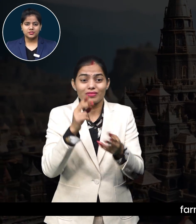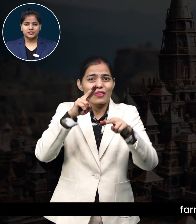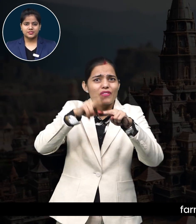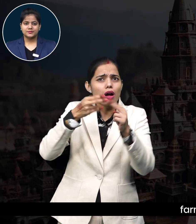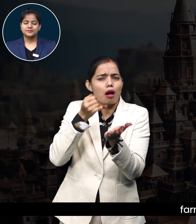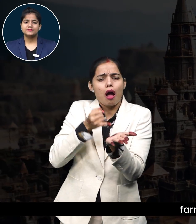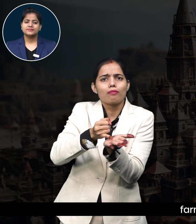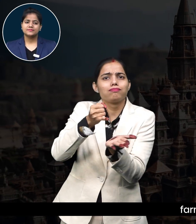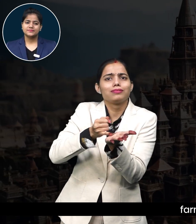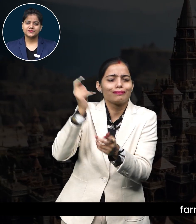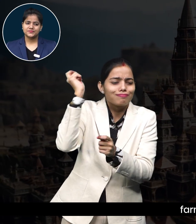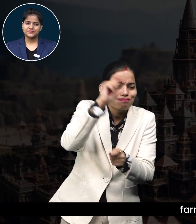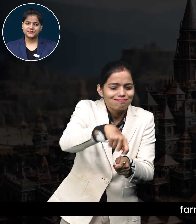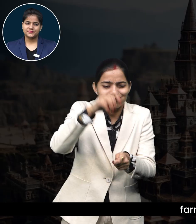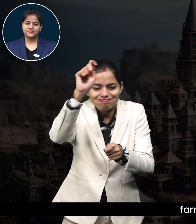farmers,